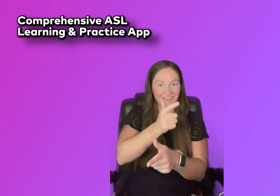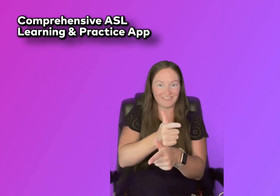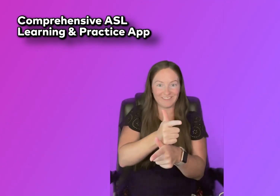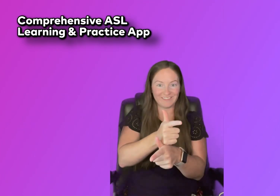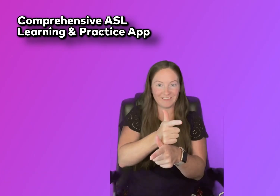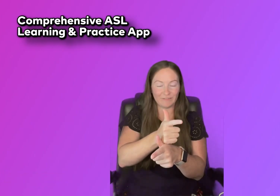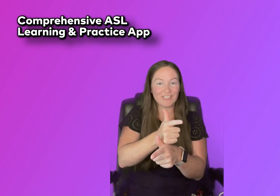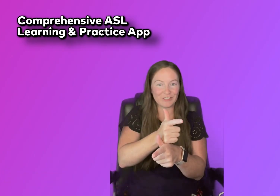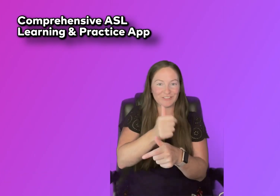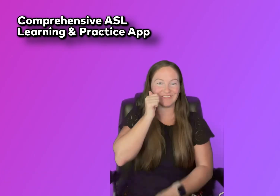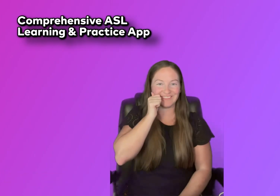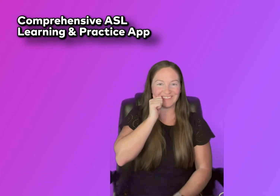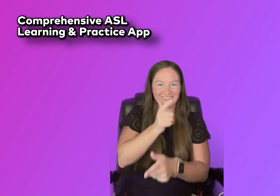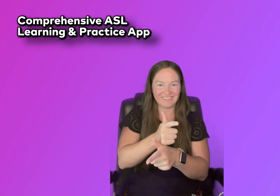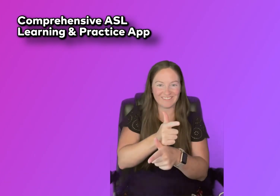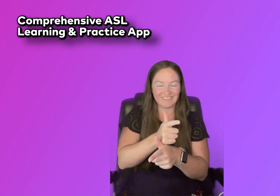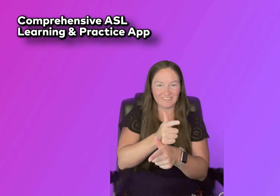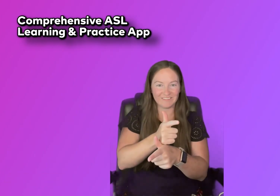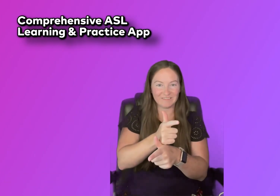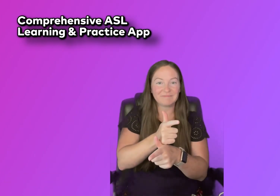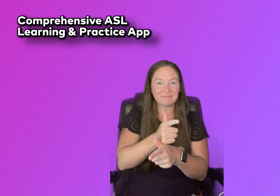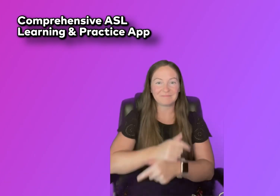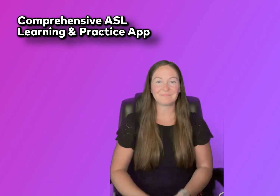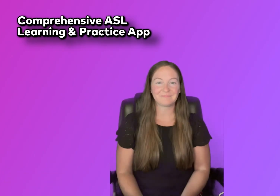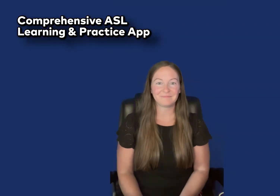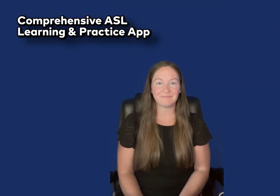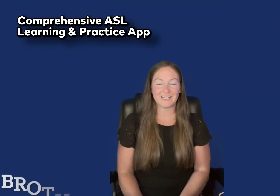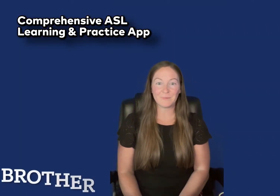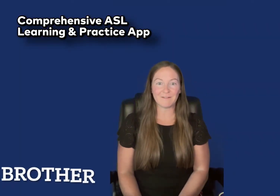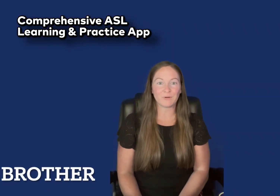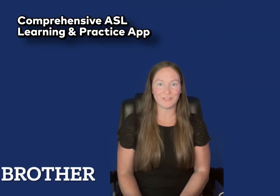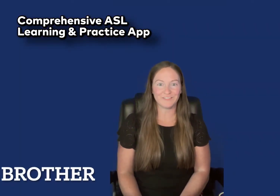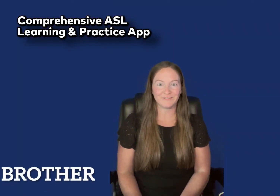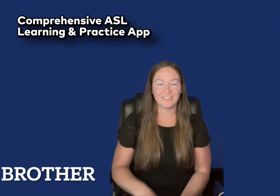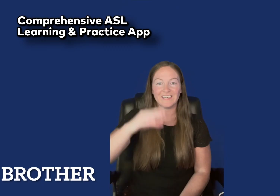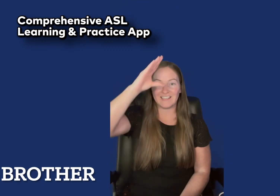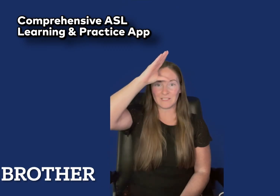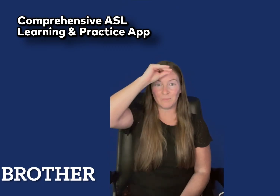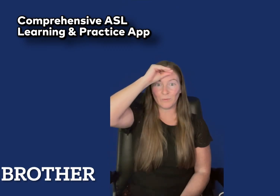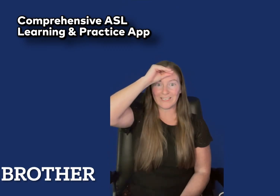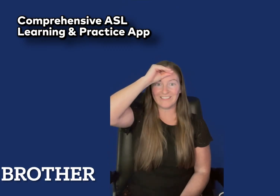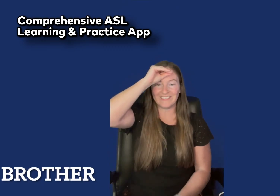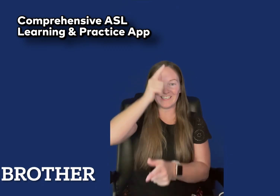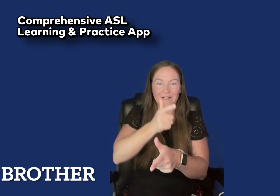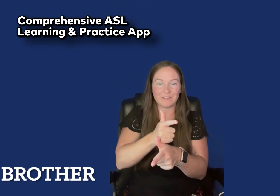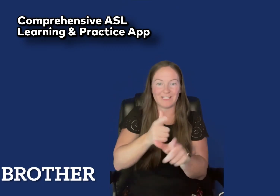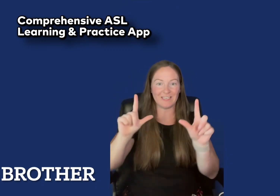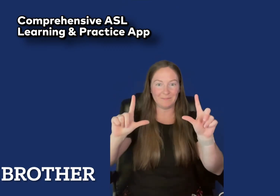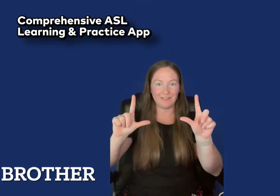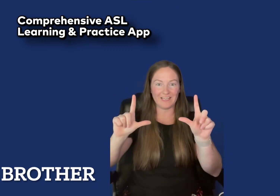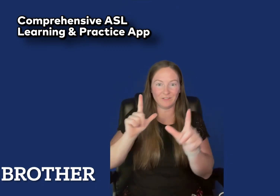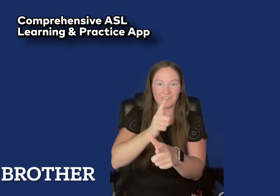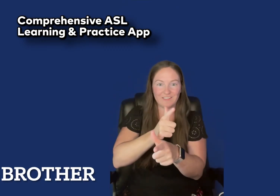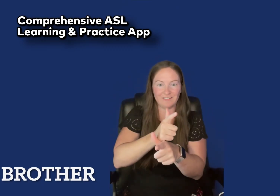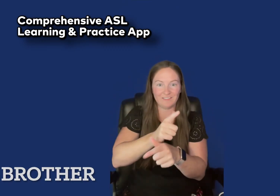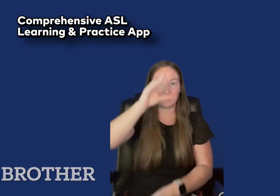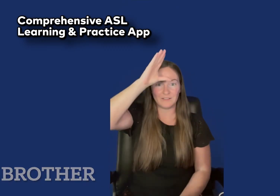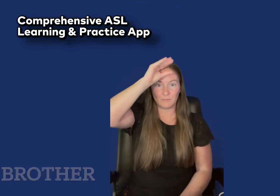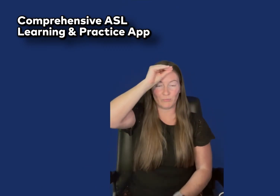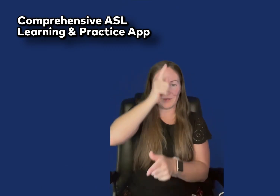may be behind a paywall, and you might need to supplement with real interaction or live classes to reach advanced levels. Ideal user: